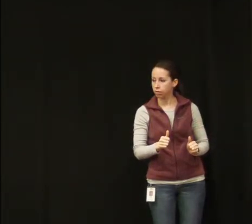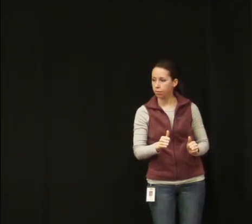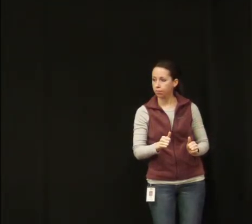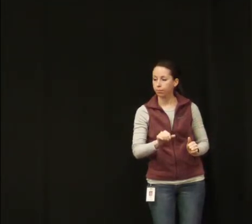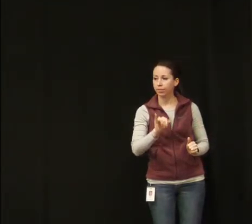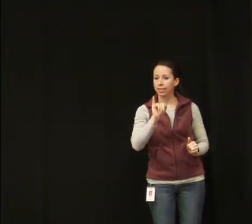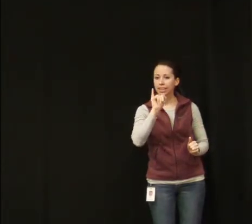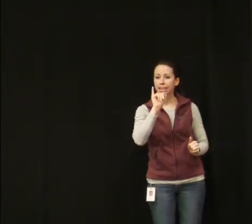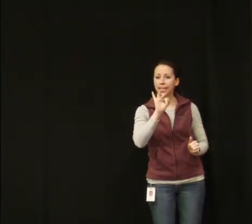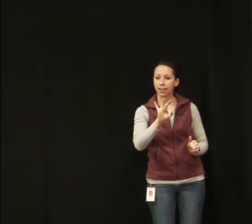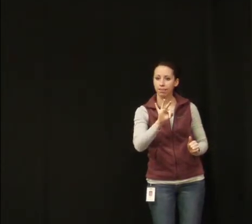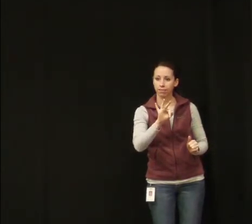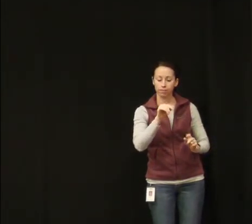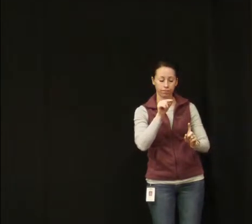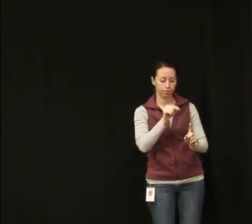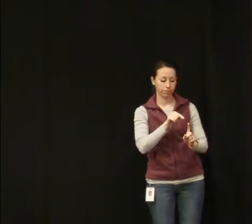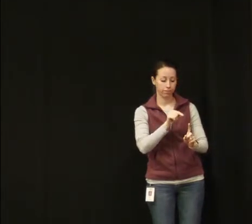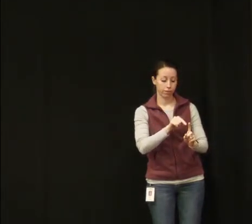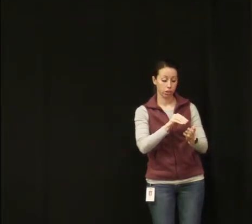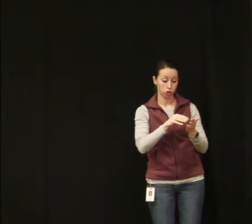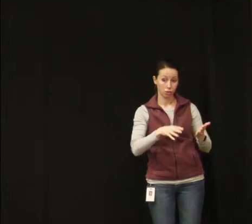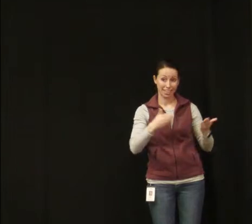If a child is at KSD,